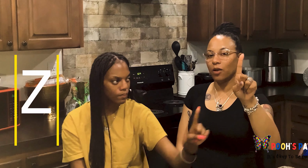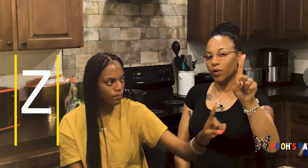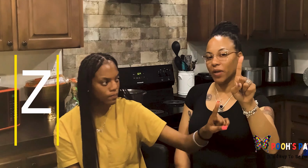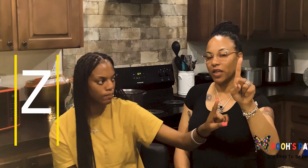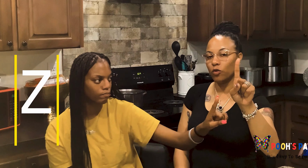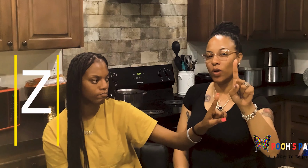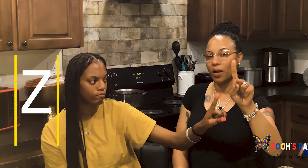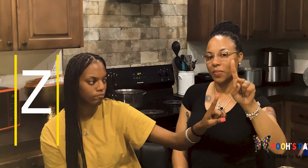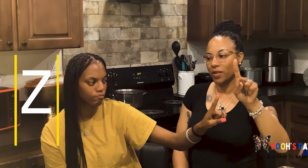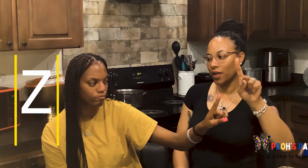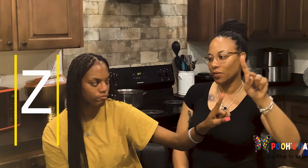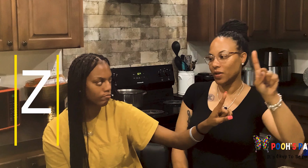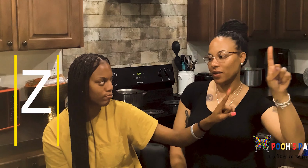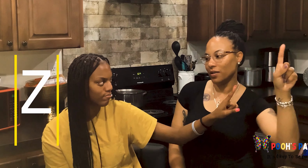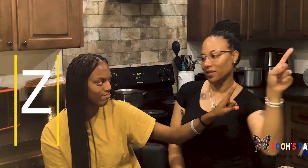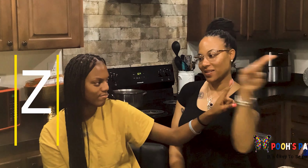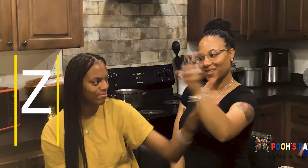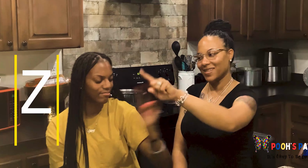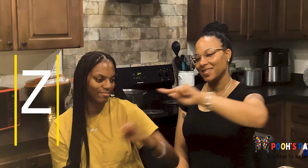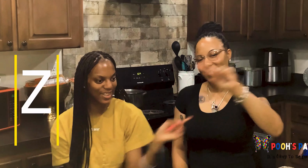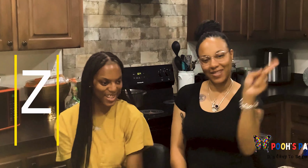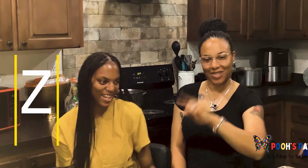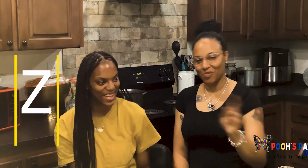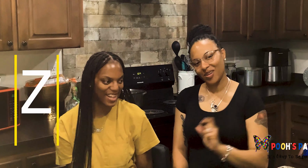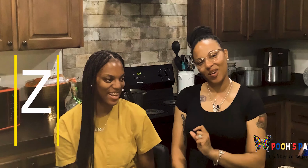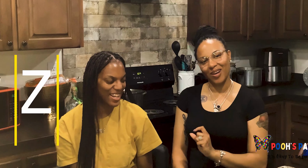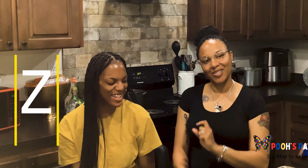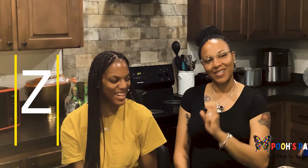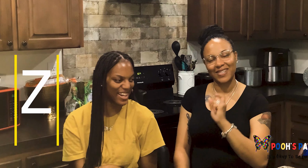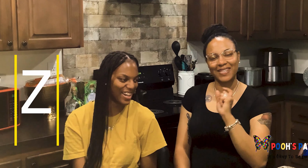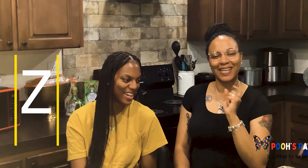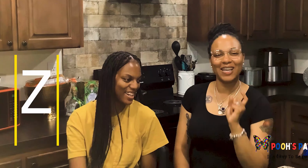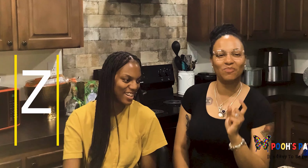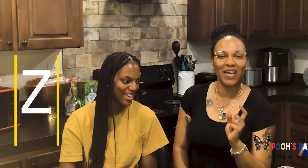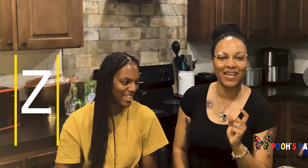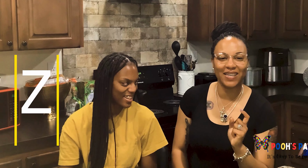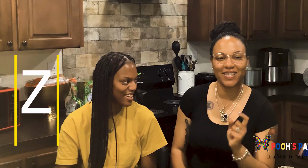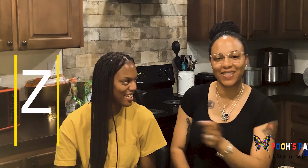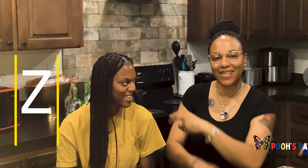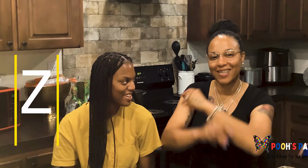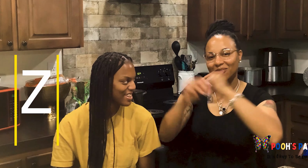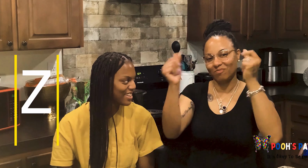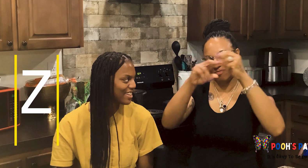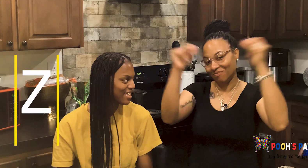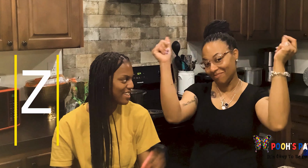we're making a 1, but then we flip it across and make a Z.